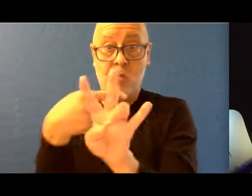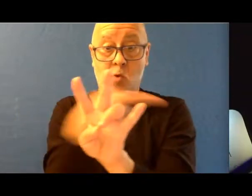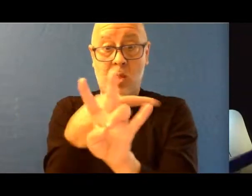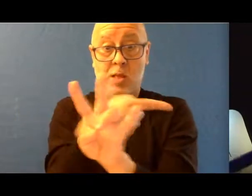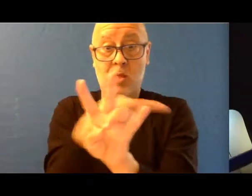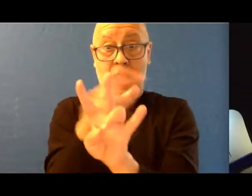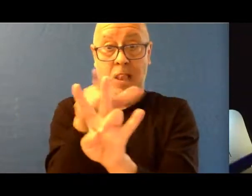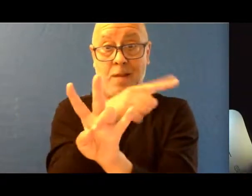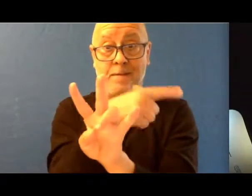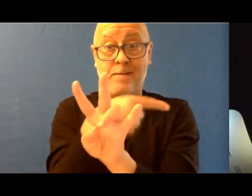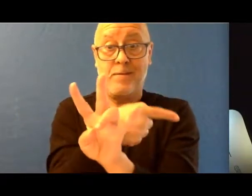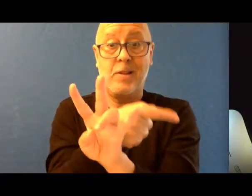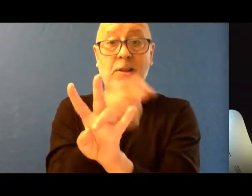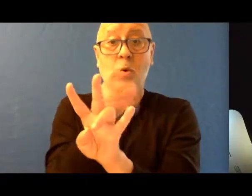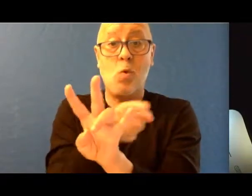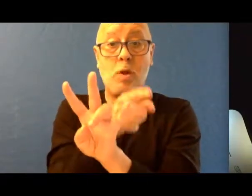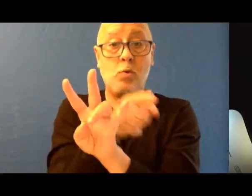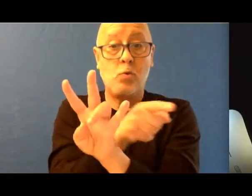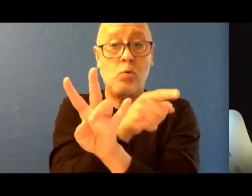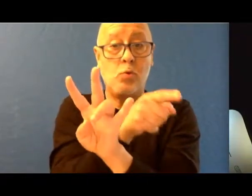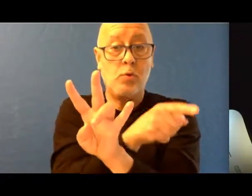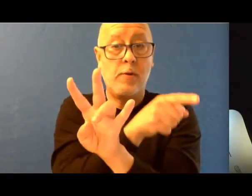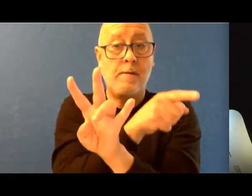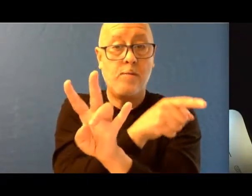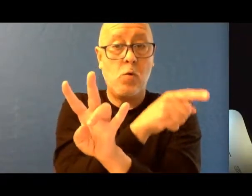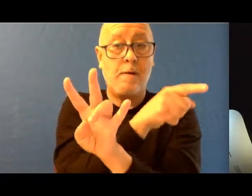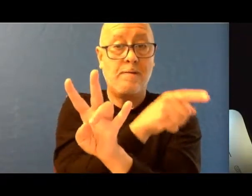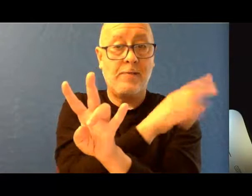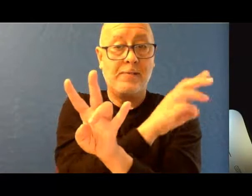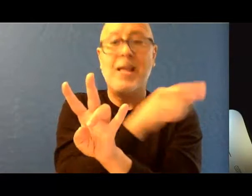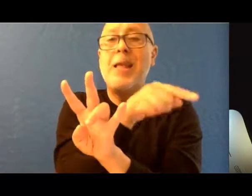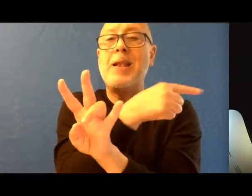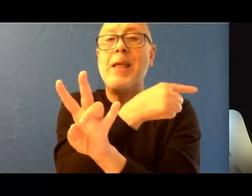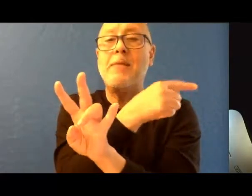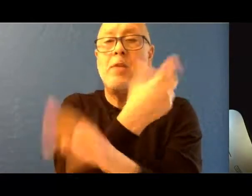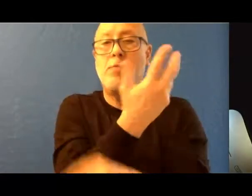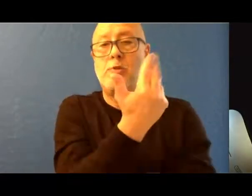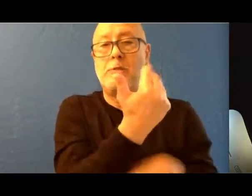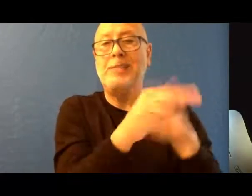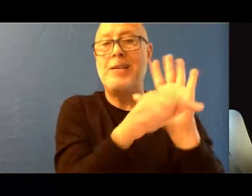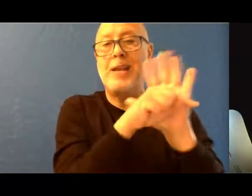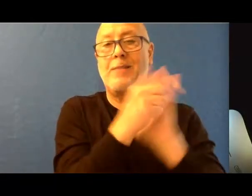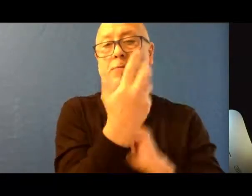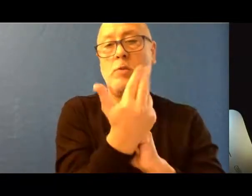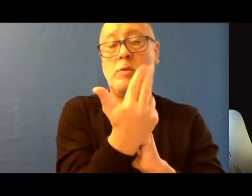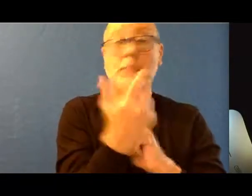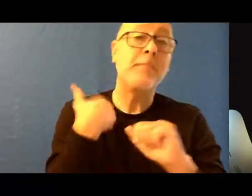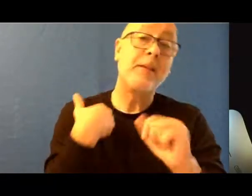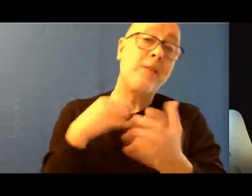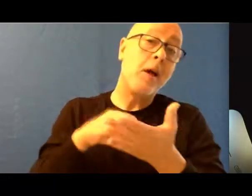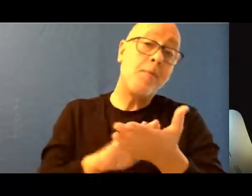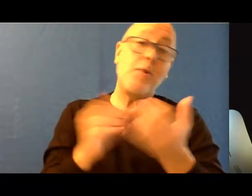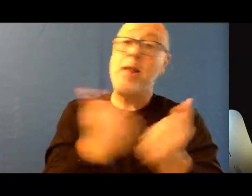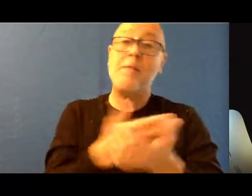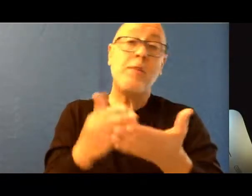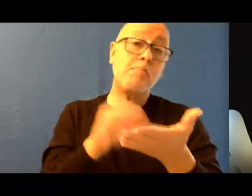way. 6 more. So that's going to give me a negative 13. So if I write everything out,